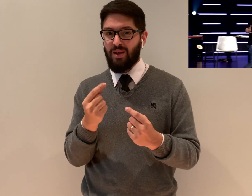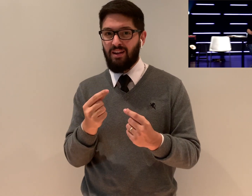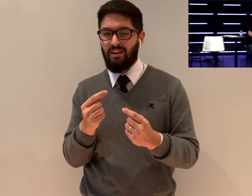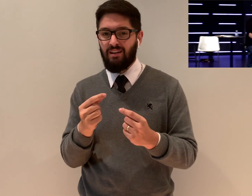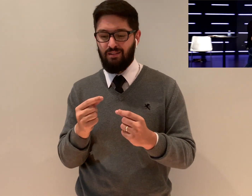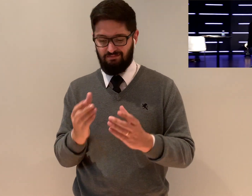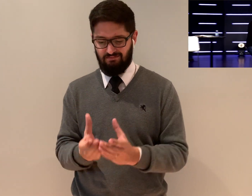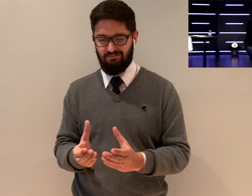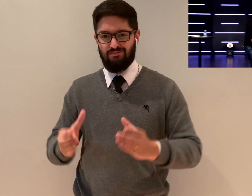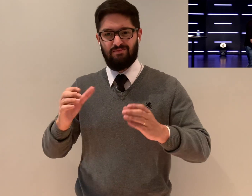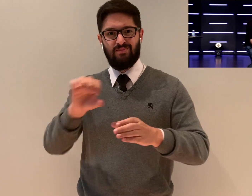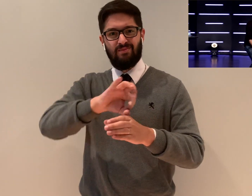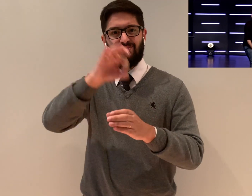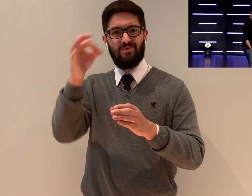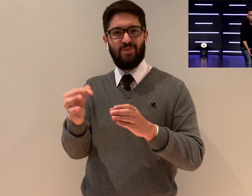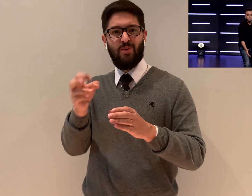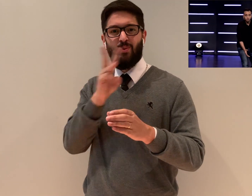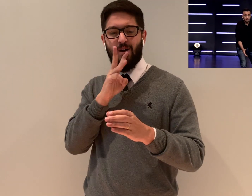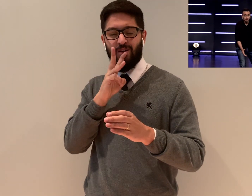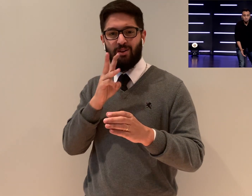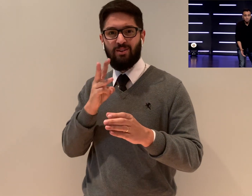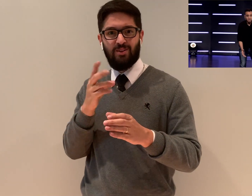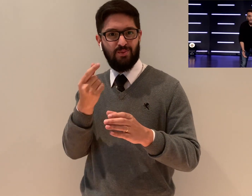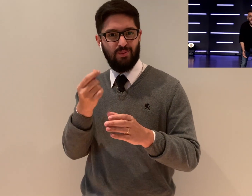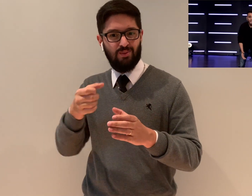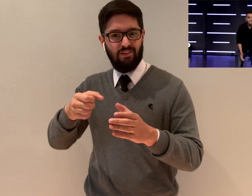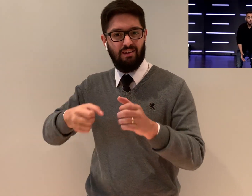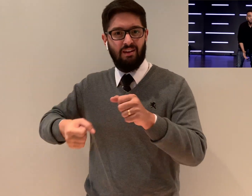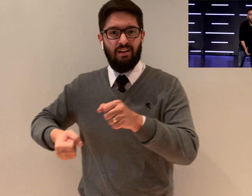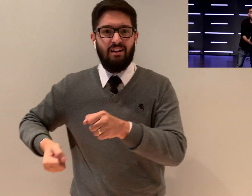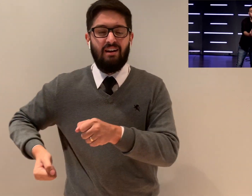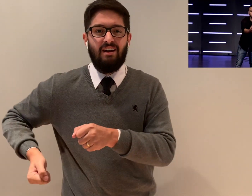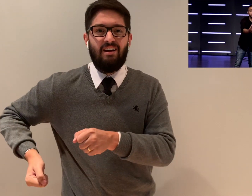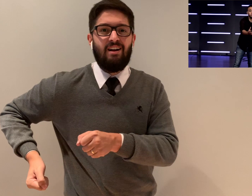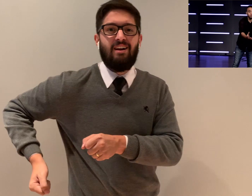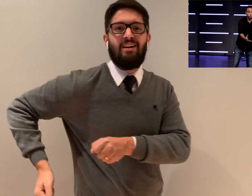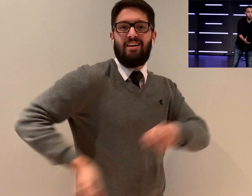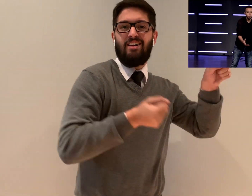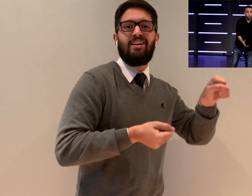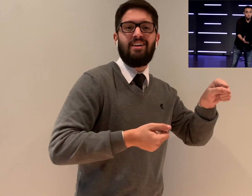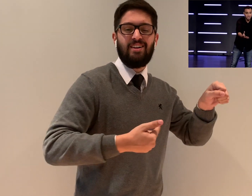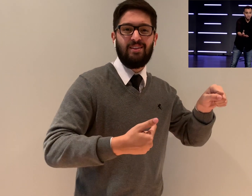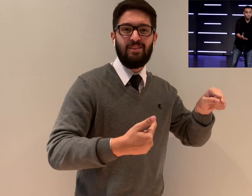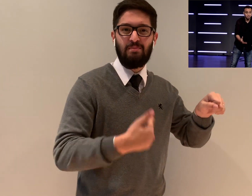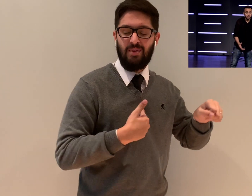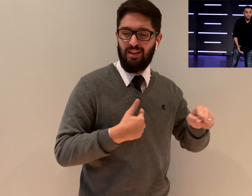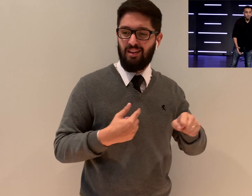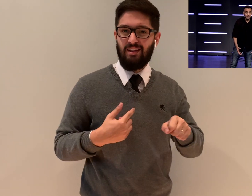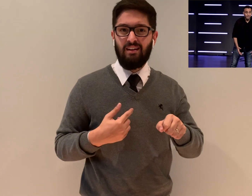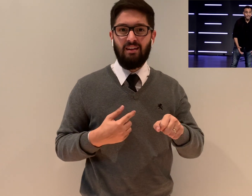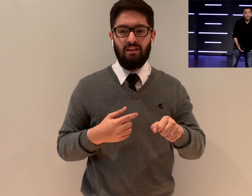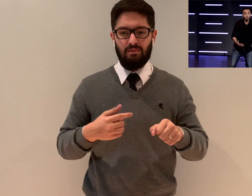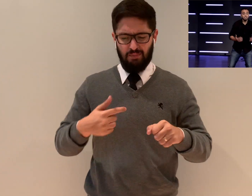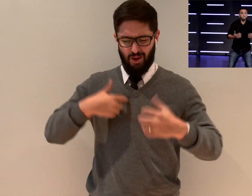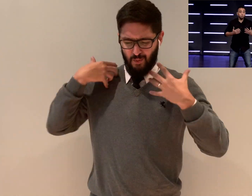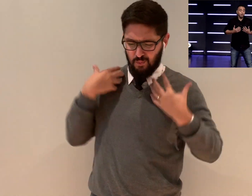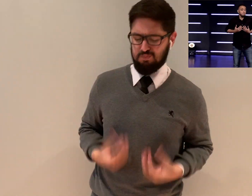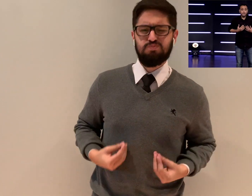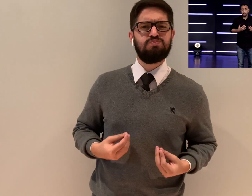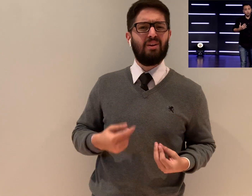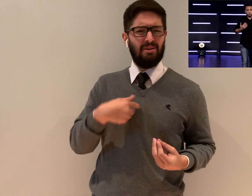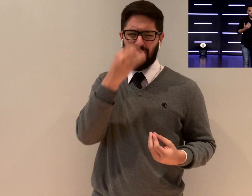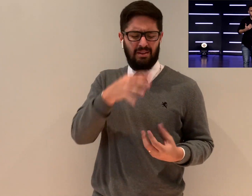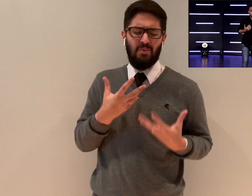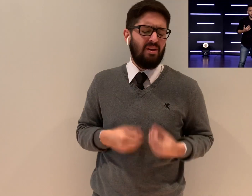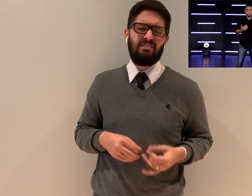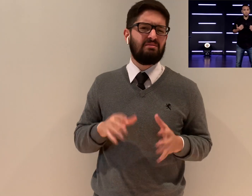gets a little bucket of water, and he throws it to me, and not only does it wet me,